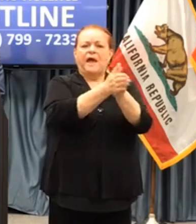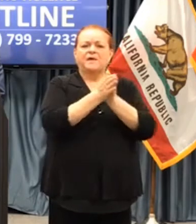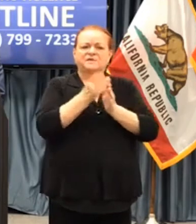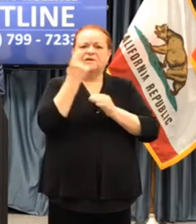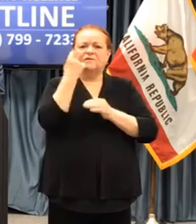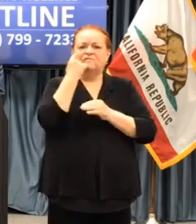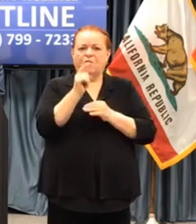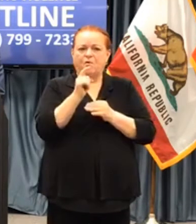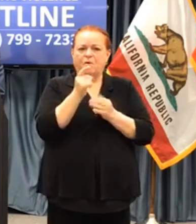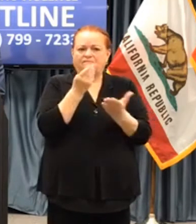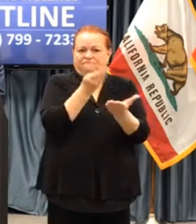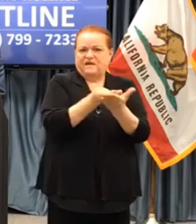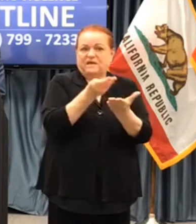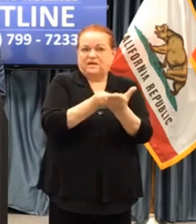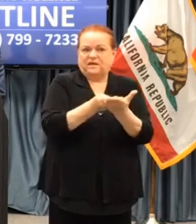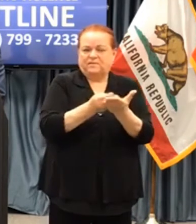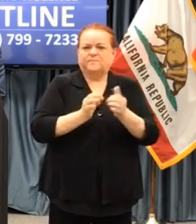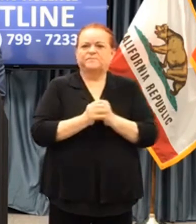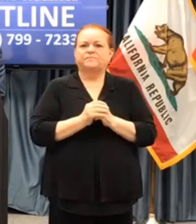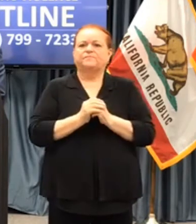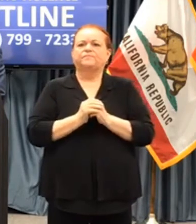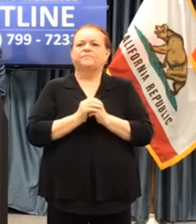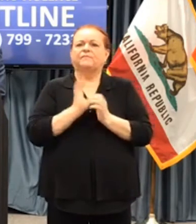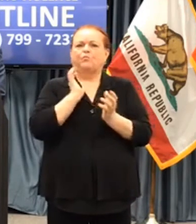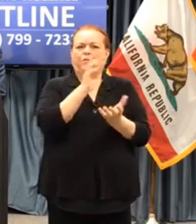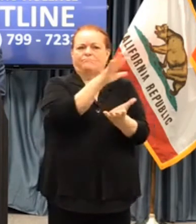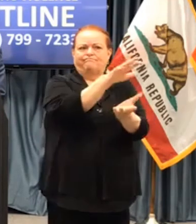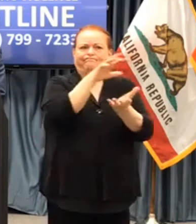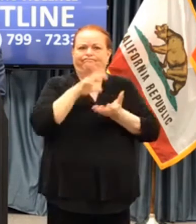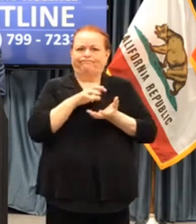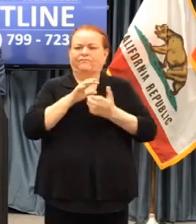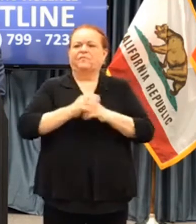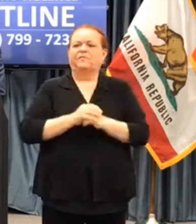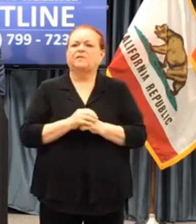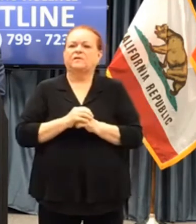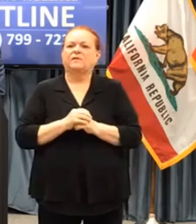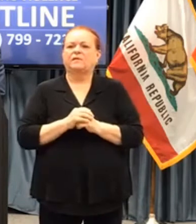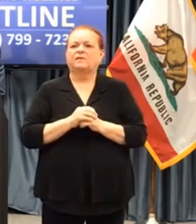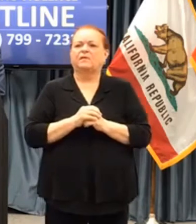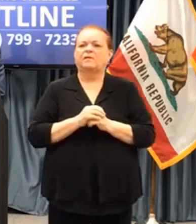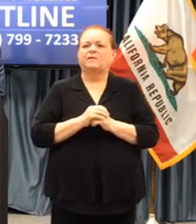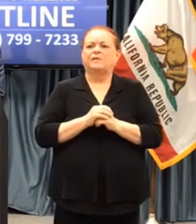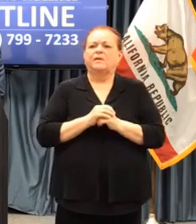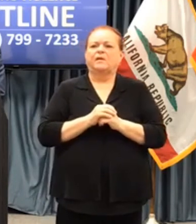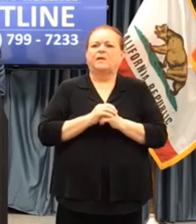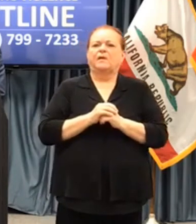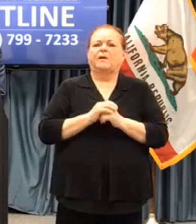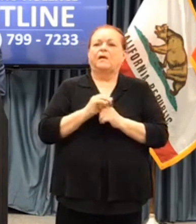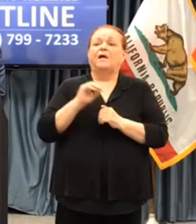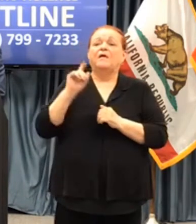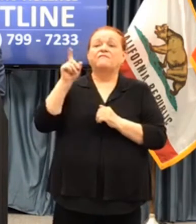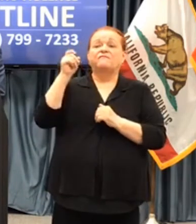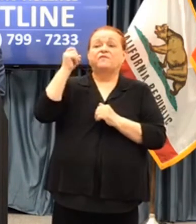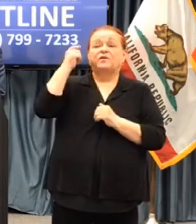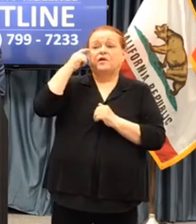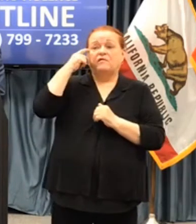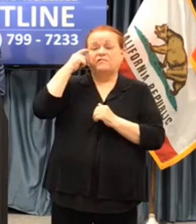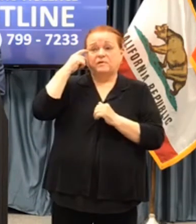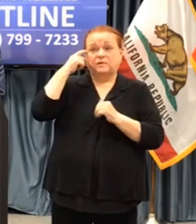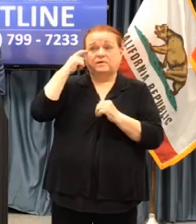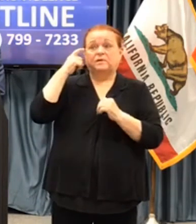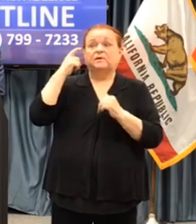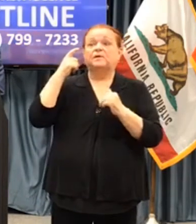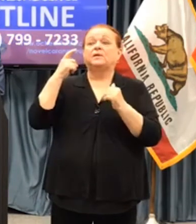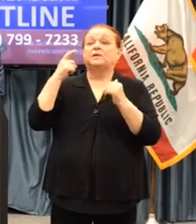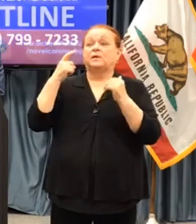Now, the only table that the state that the federal government released was the total amount